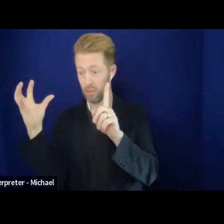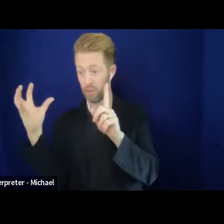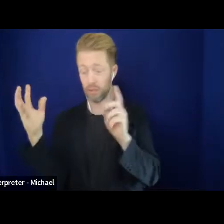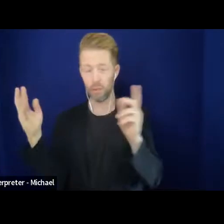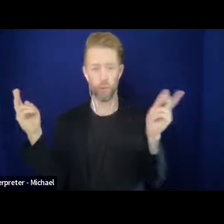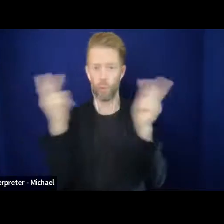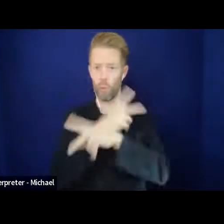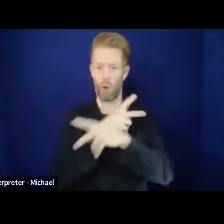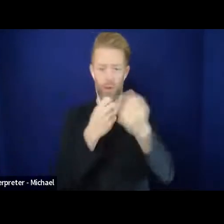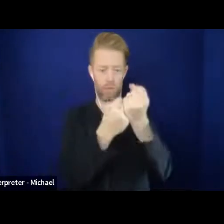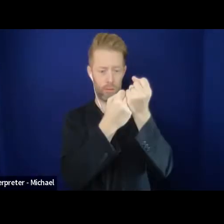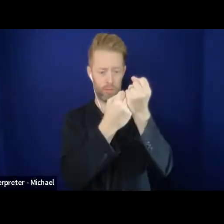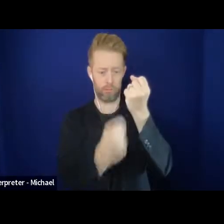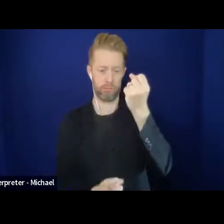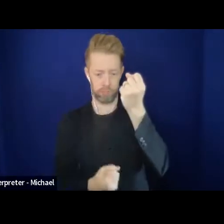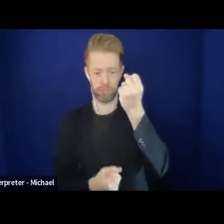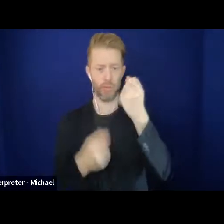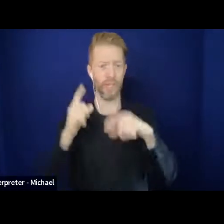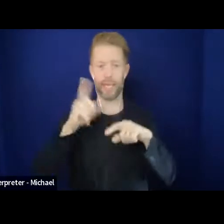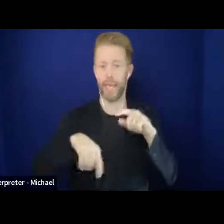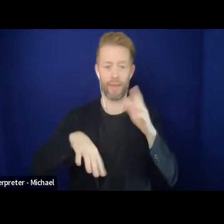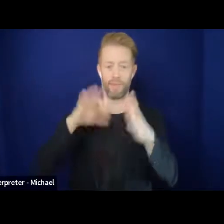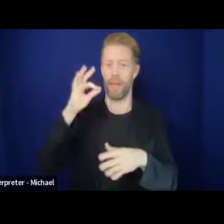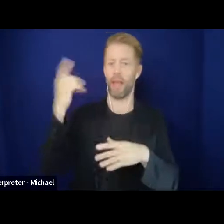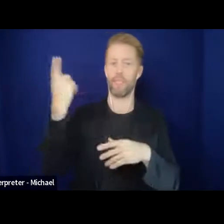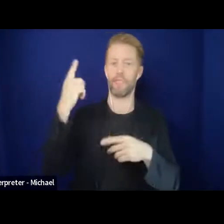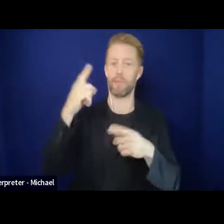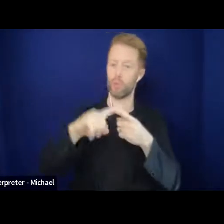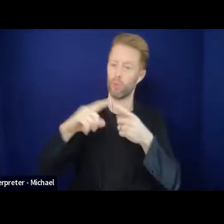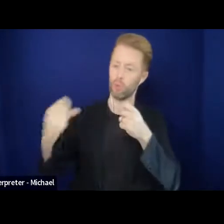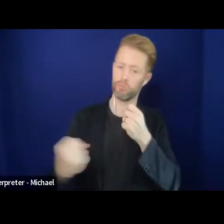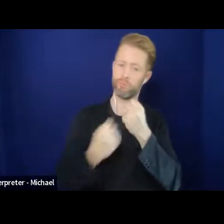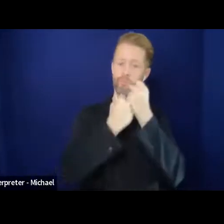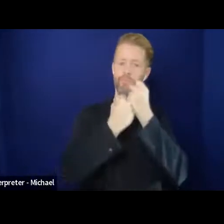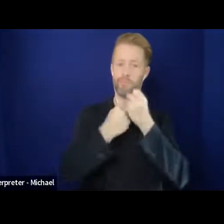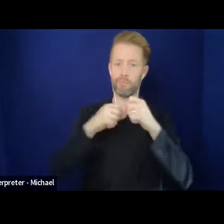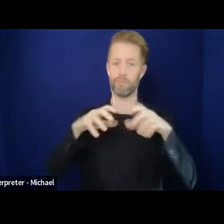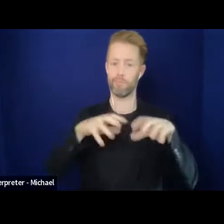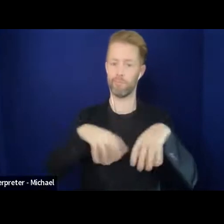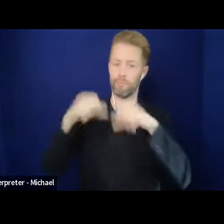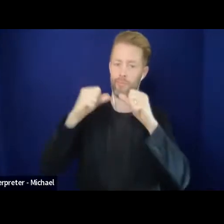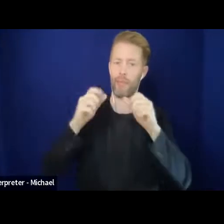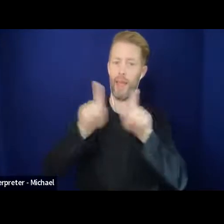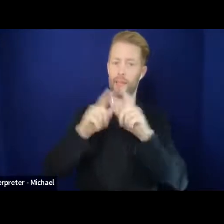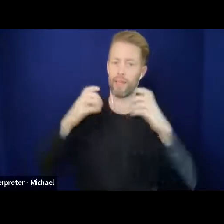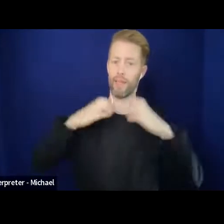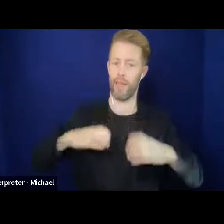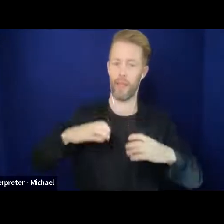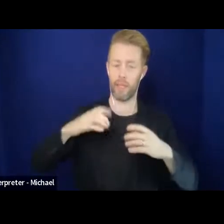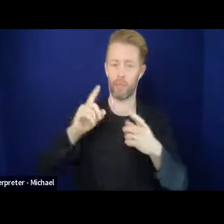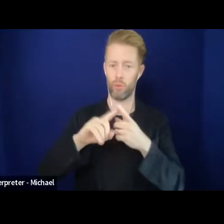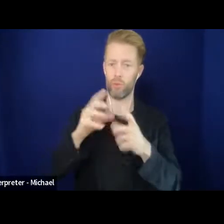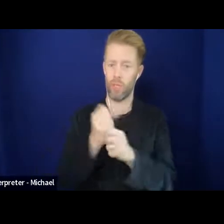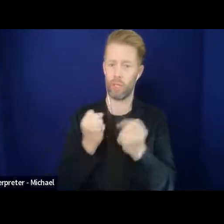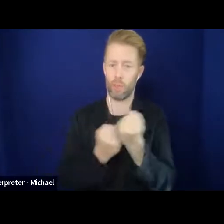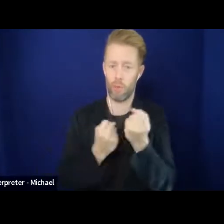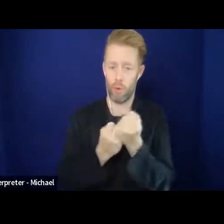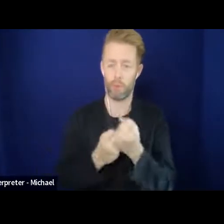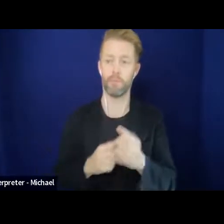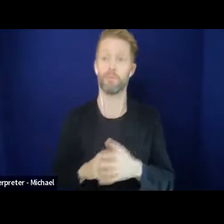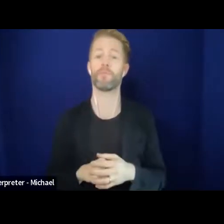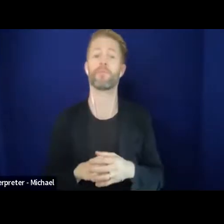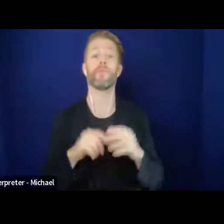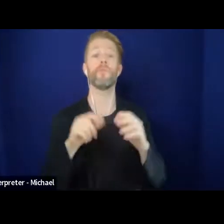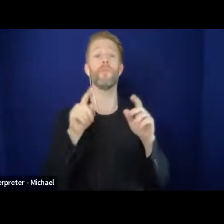who will actually take them on as a client and provide them with the services and supports that they need. And also,